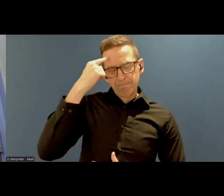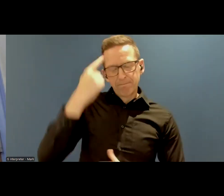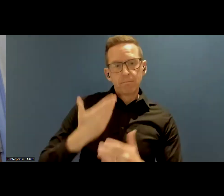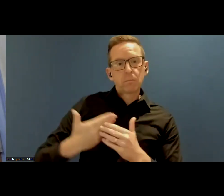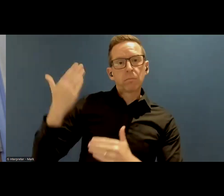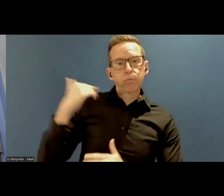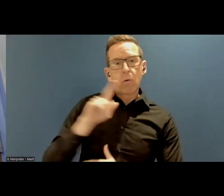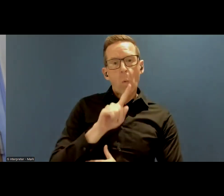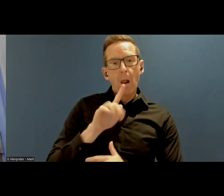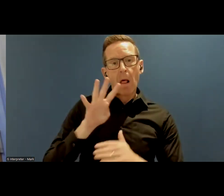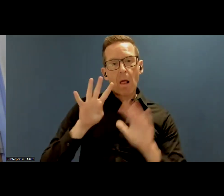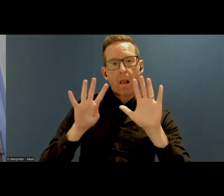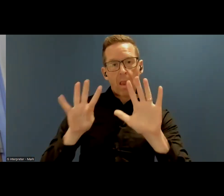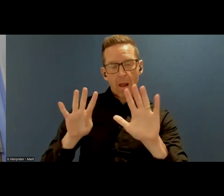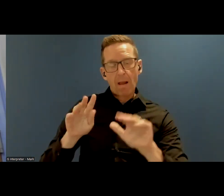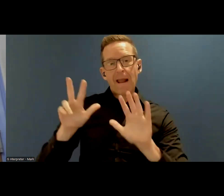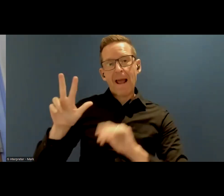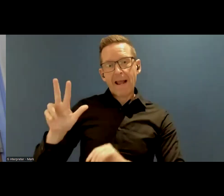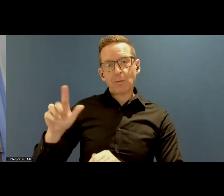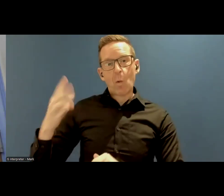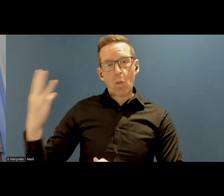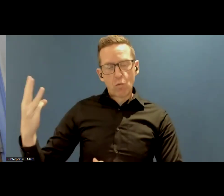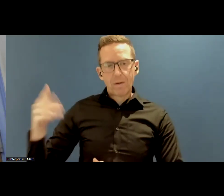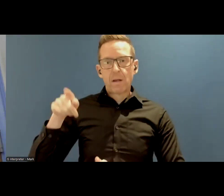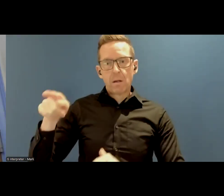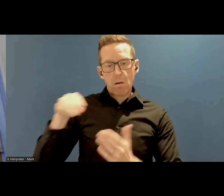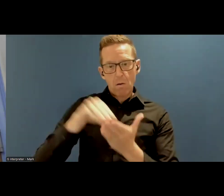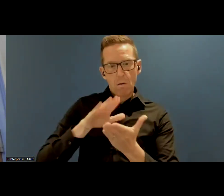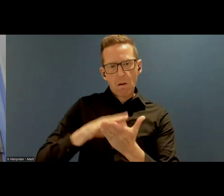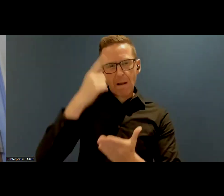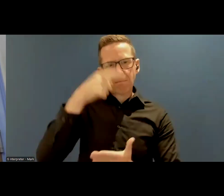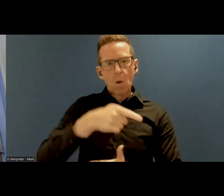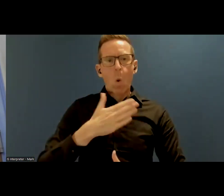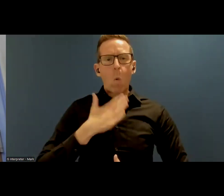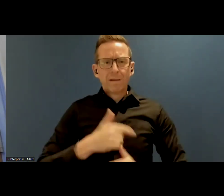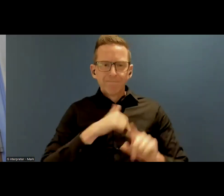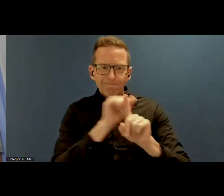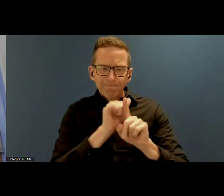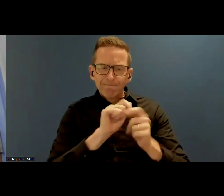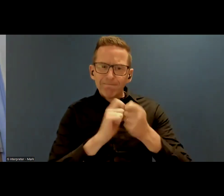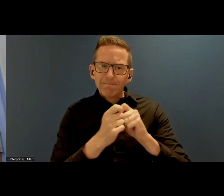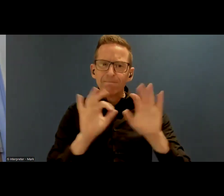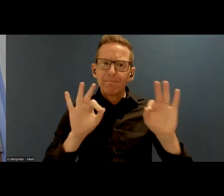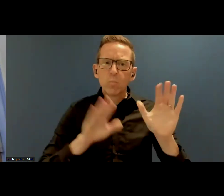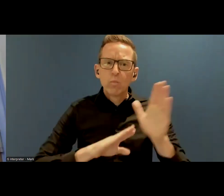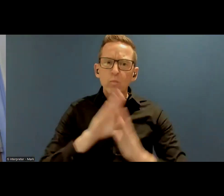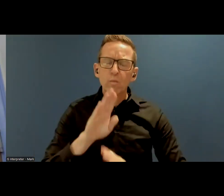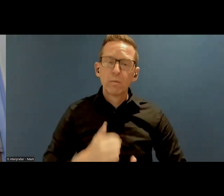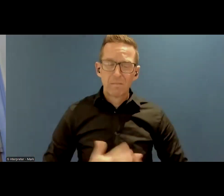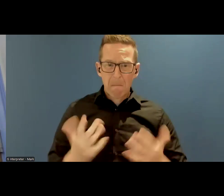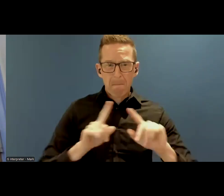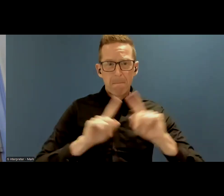1983 just needs, in quotes, improving. However, the 1983 Act is in